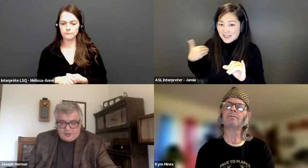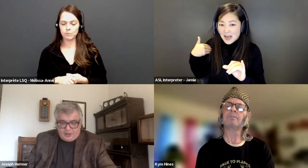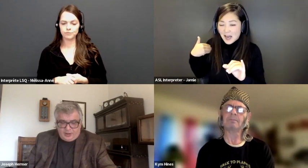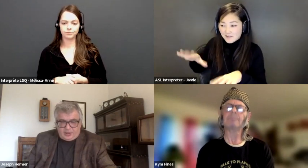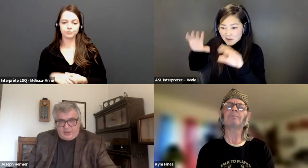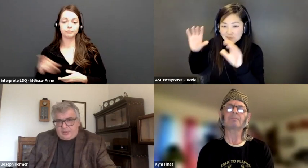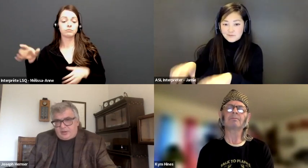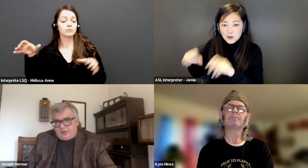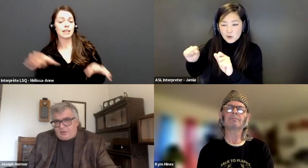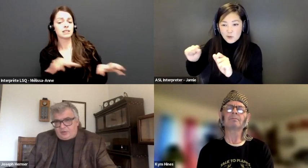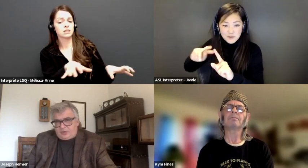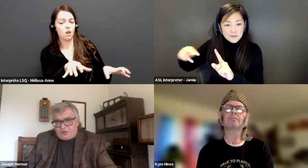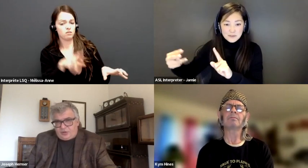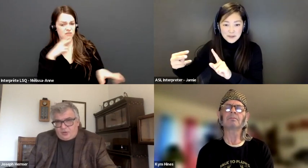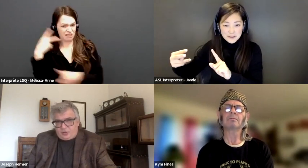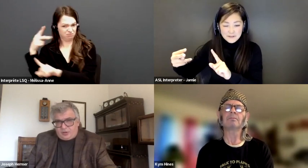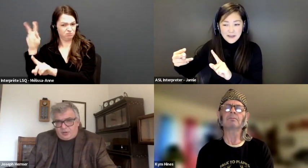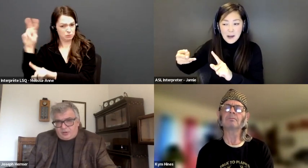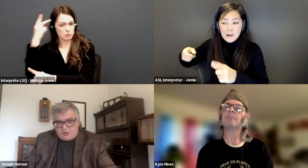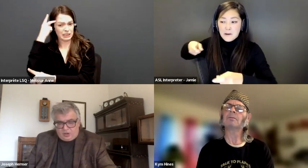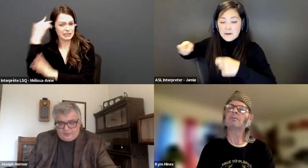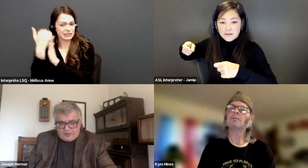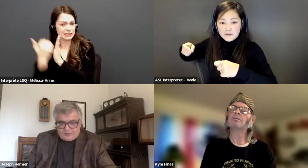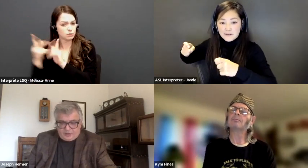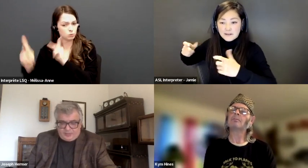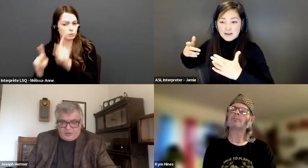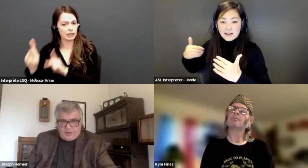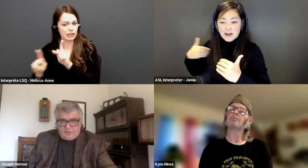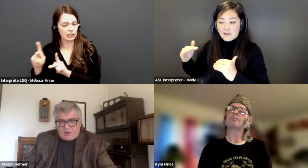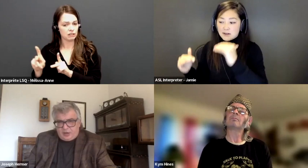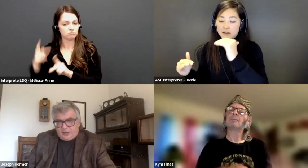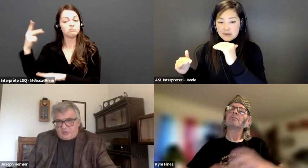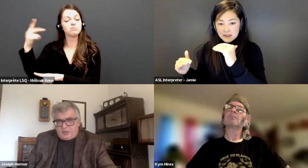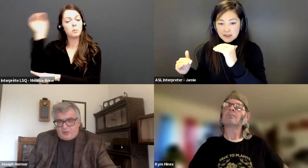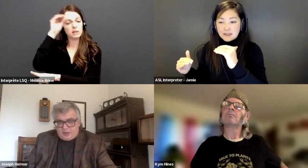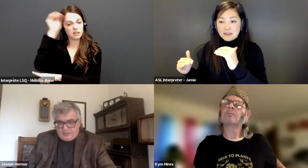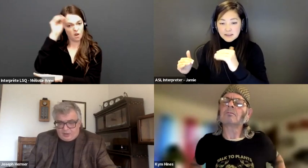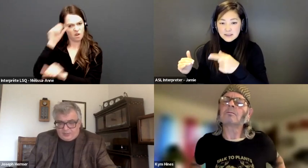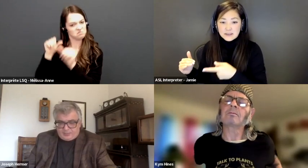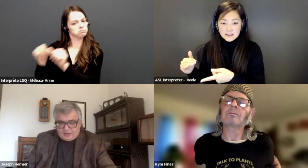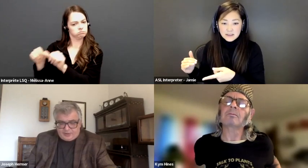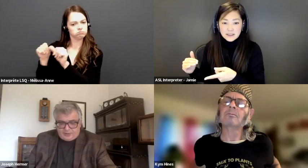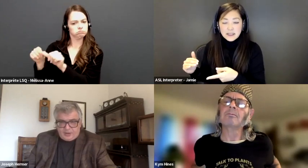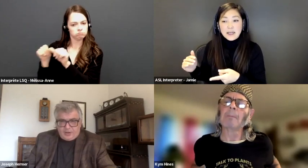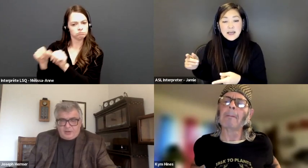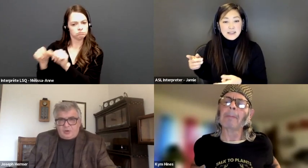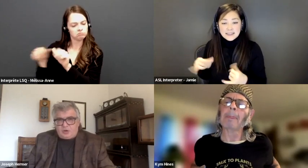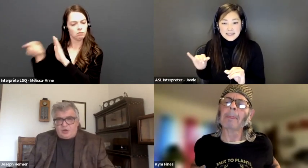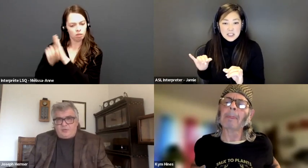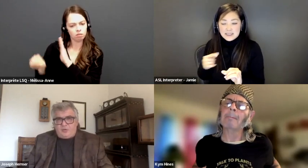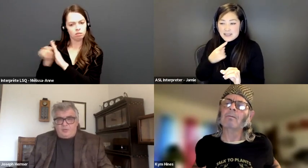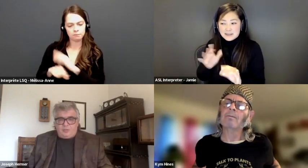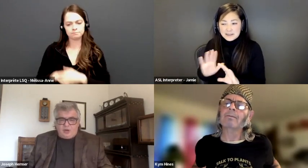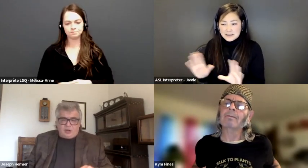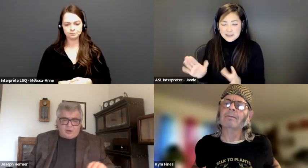issue and continues to show a strong level of contempt for unhoused people in public space, the